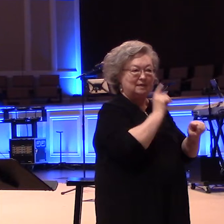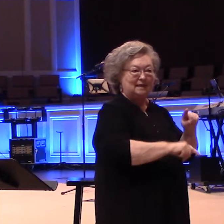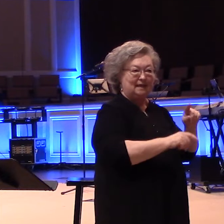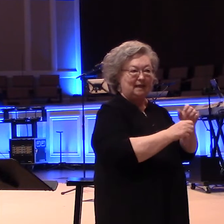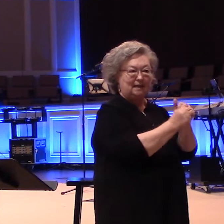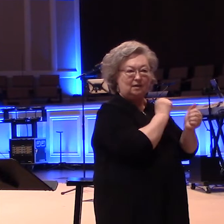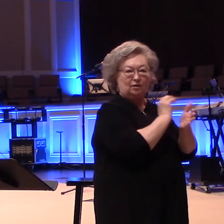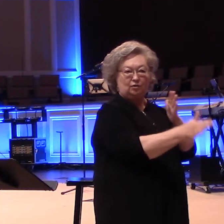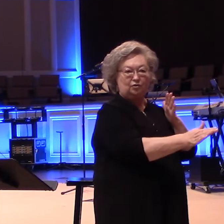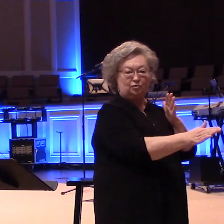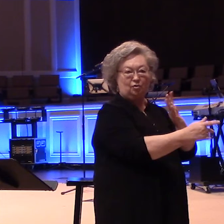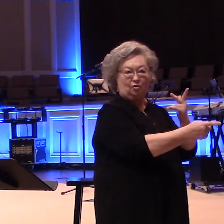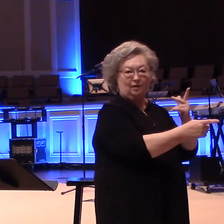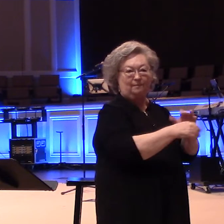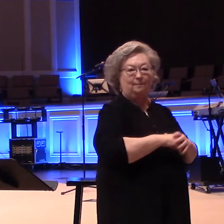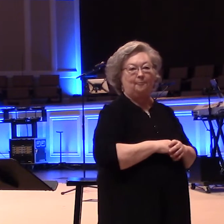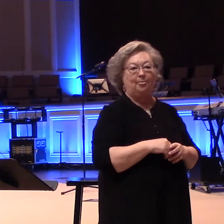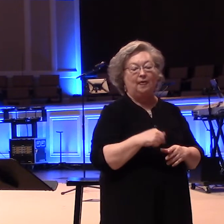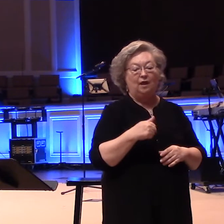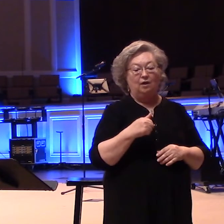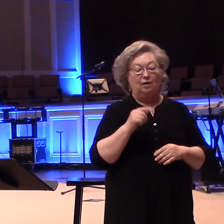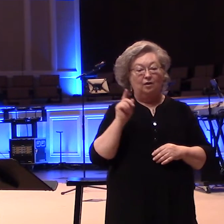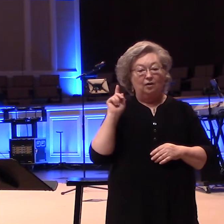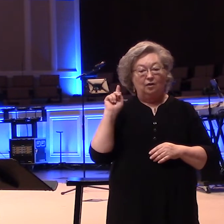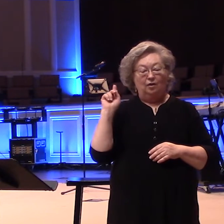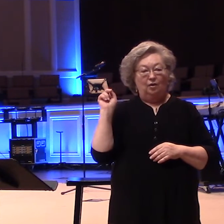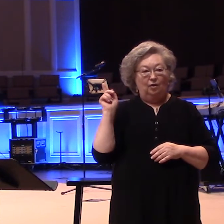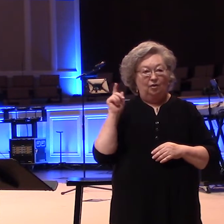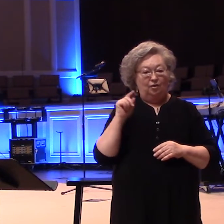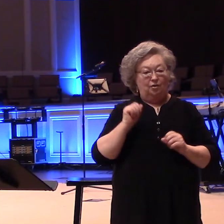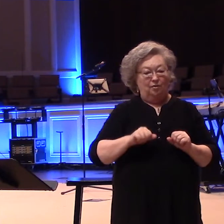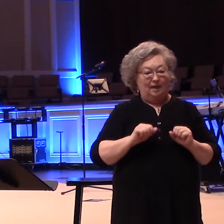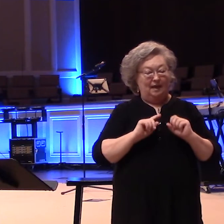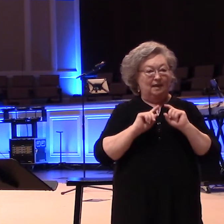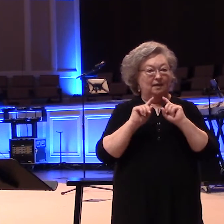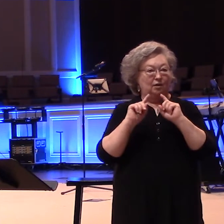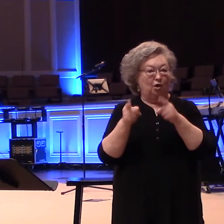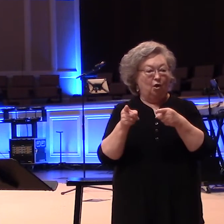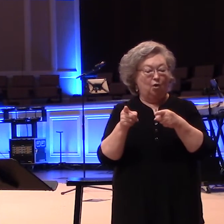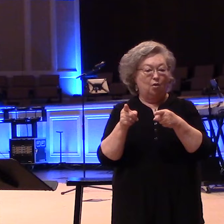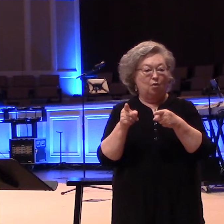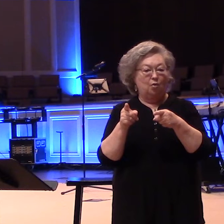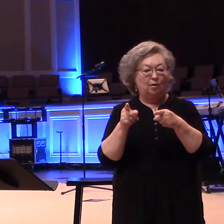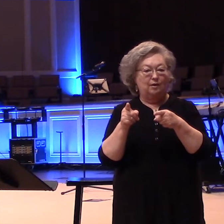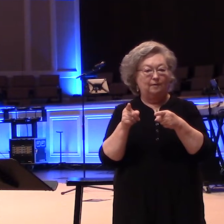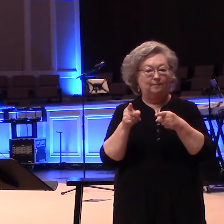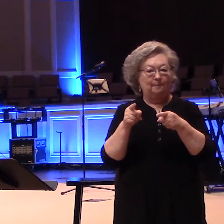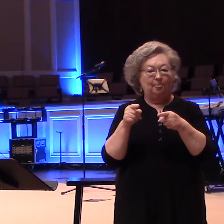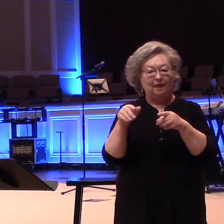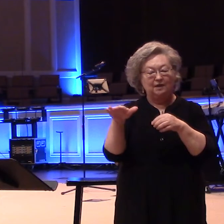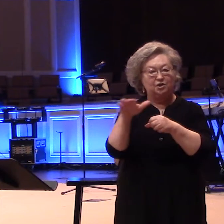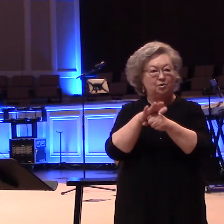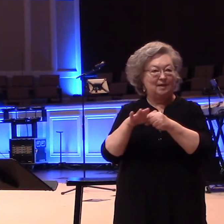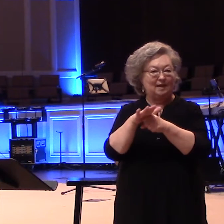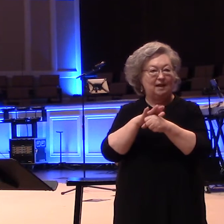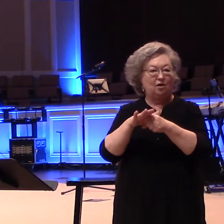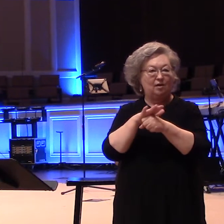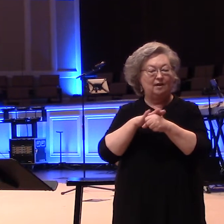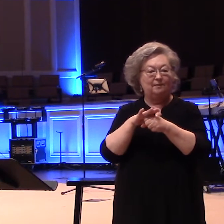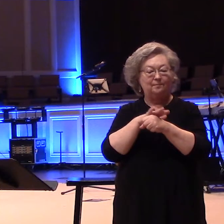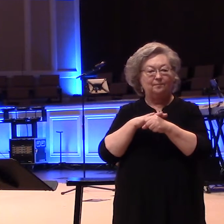You can go to the Harlem neighborhood just outside of Amsterdam, and still standing there today is number